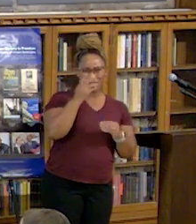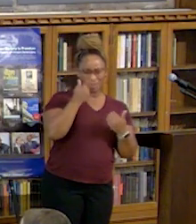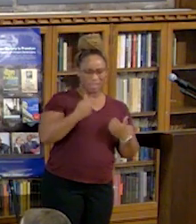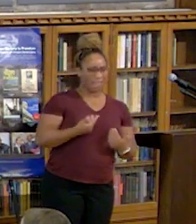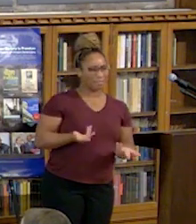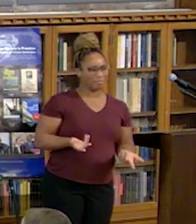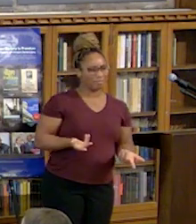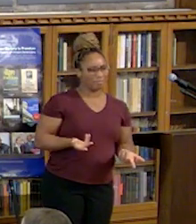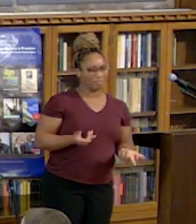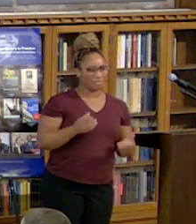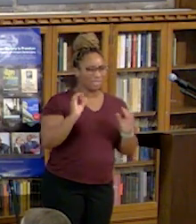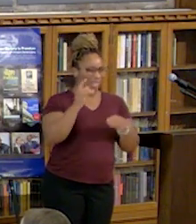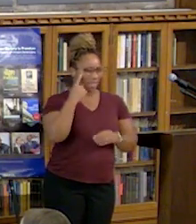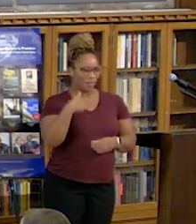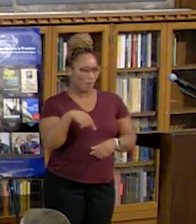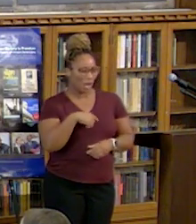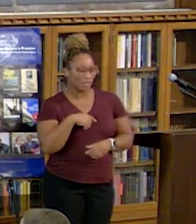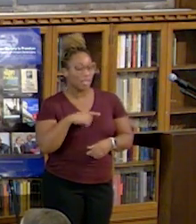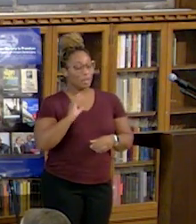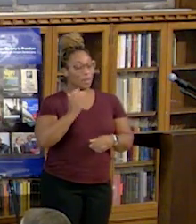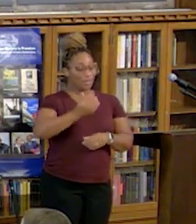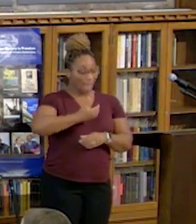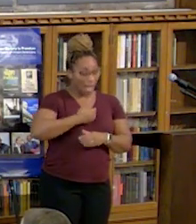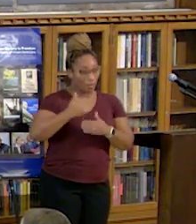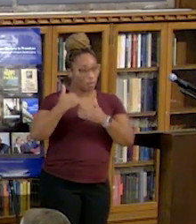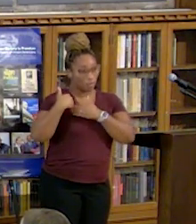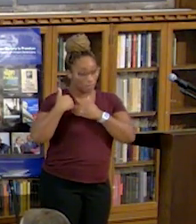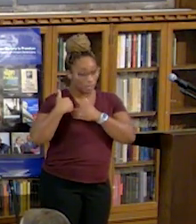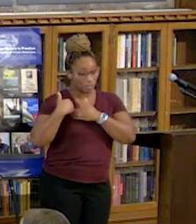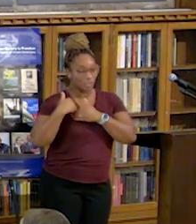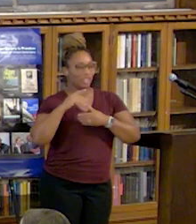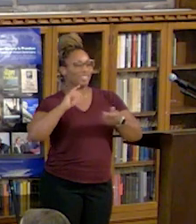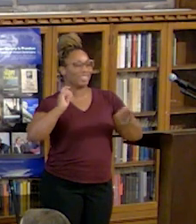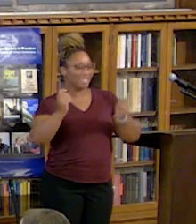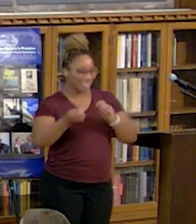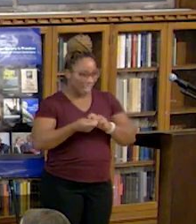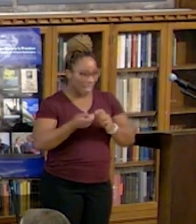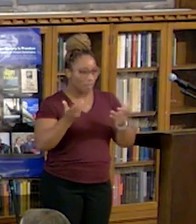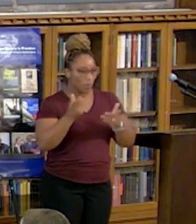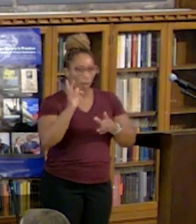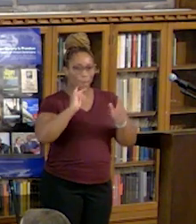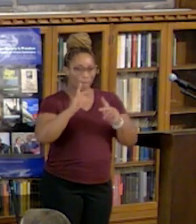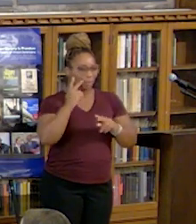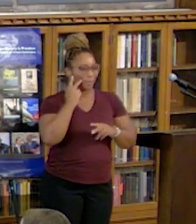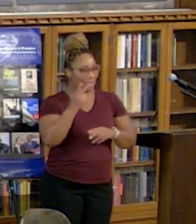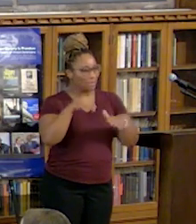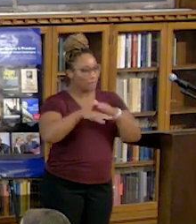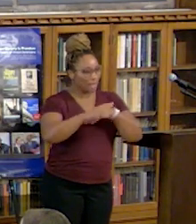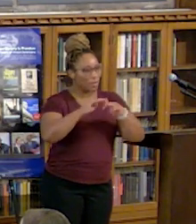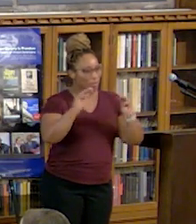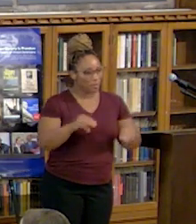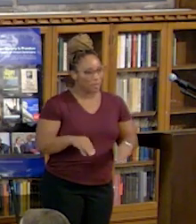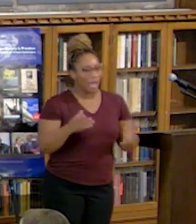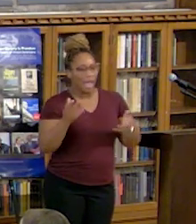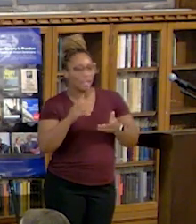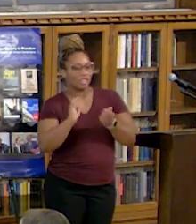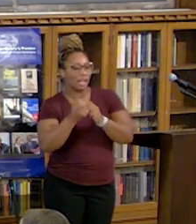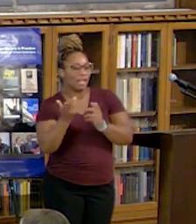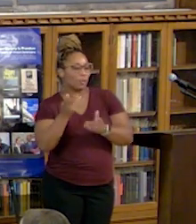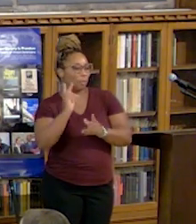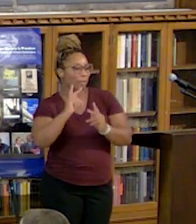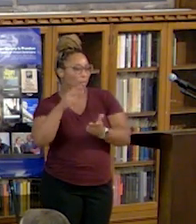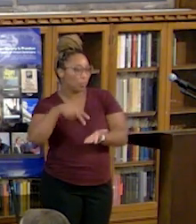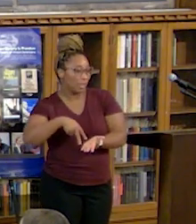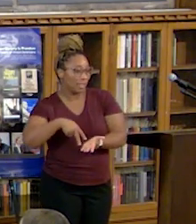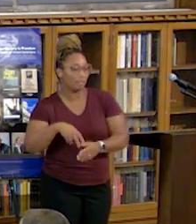for us so it is our responsibility to change what people are seeing what people are reading